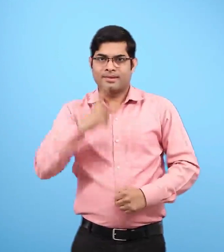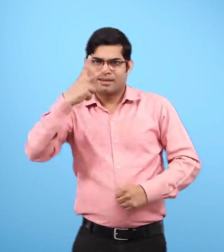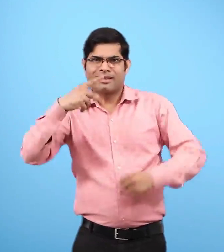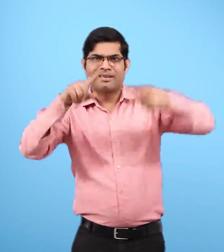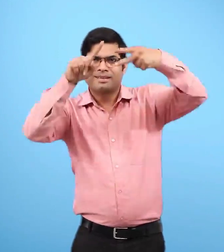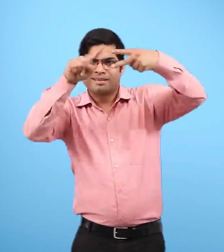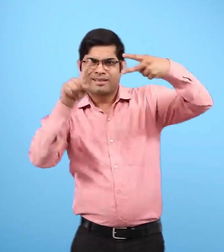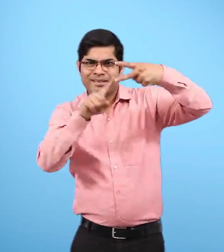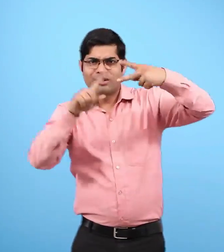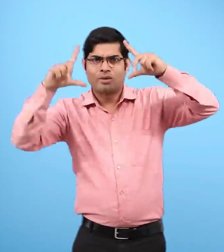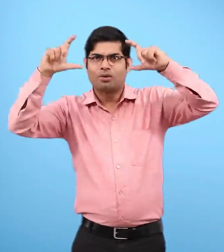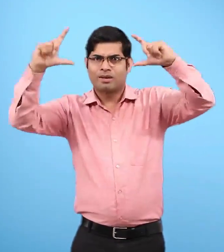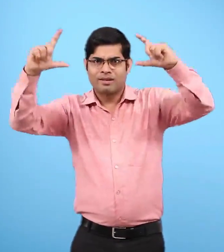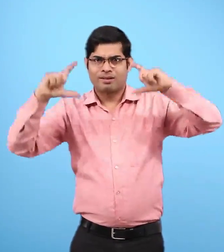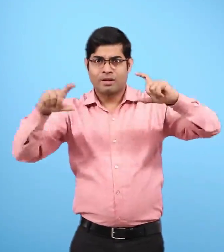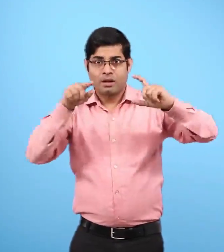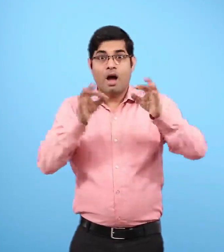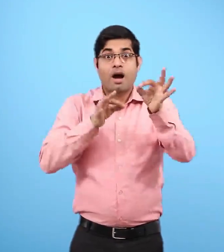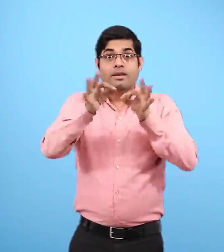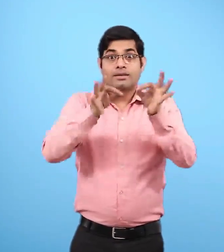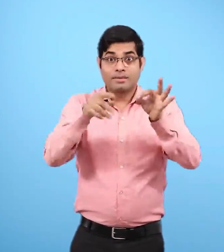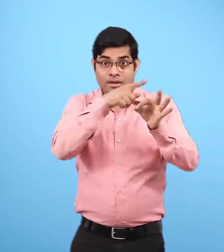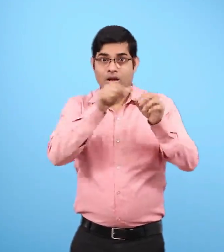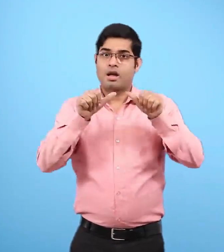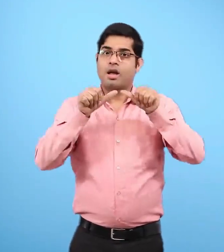The first 2 parts are solved as an example.